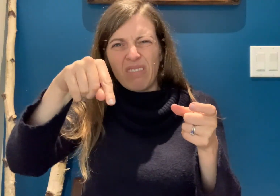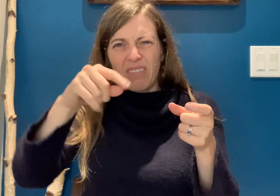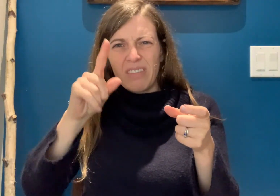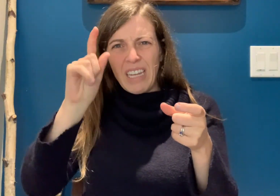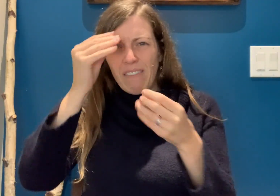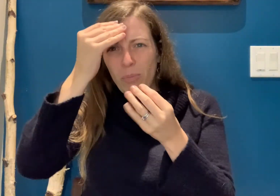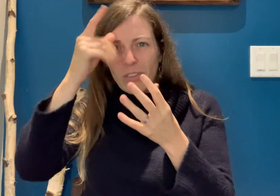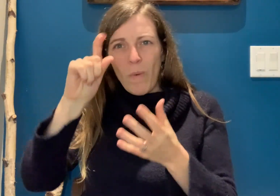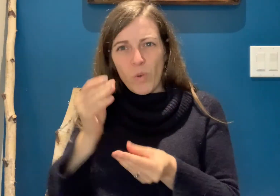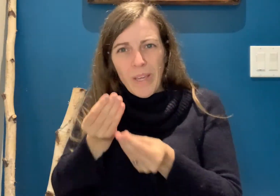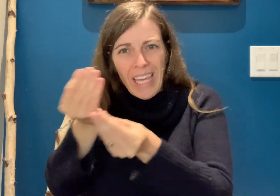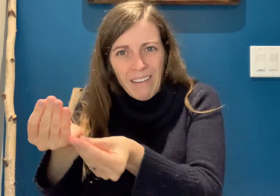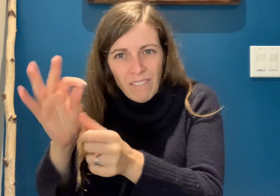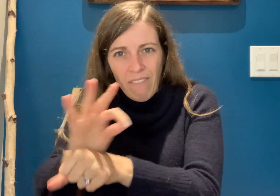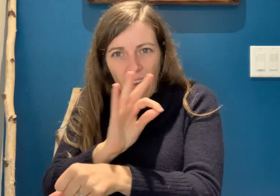parentheses,